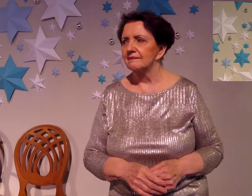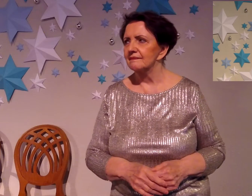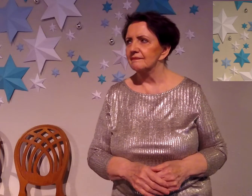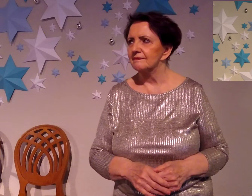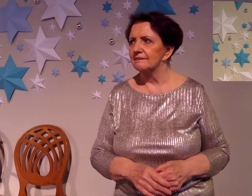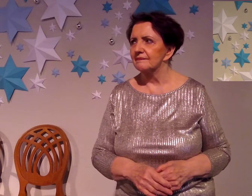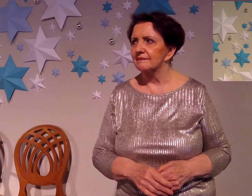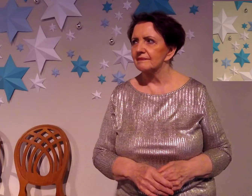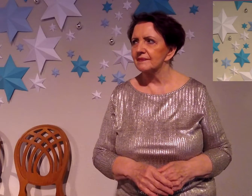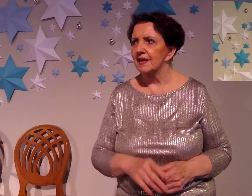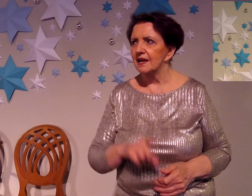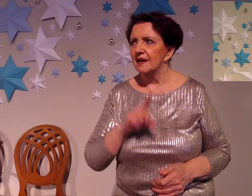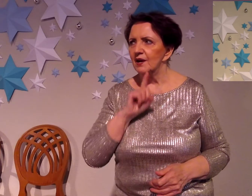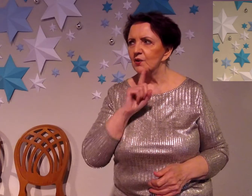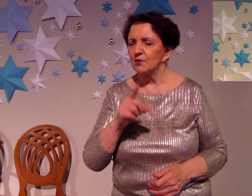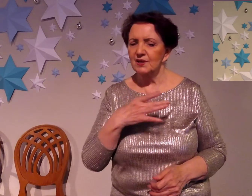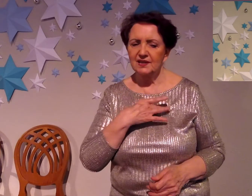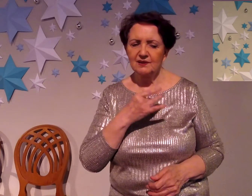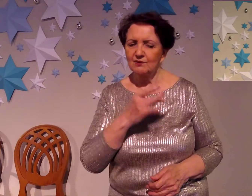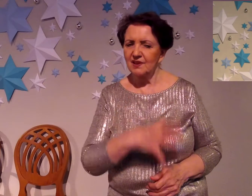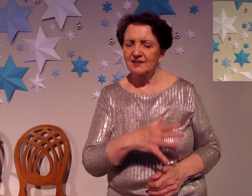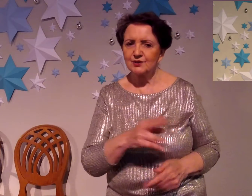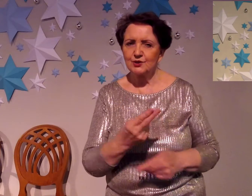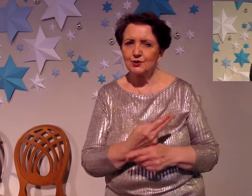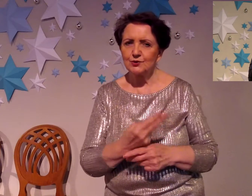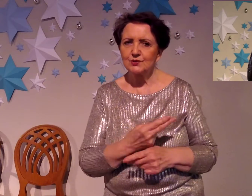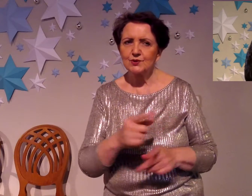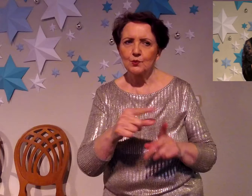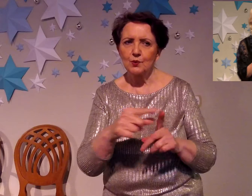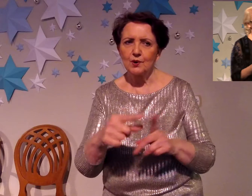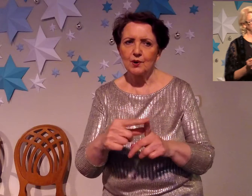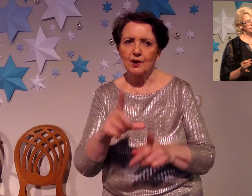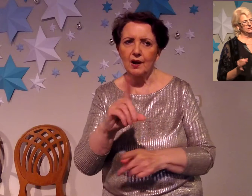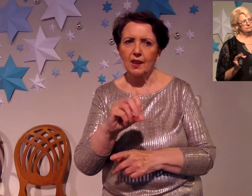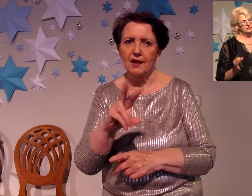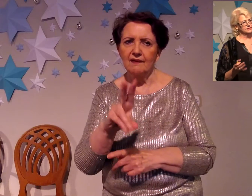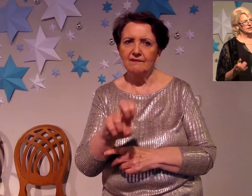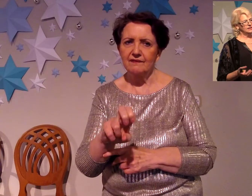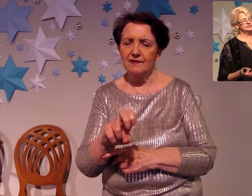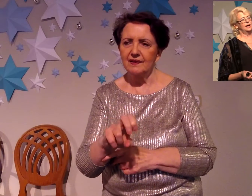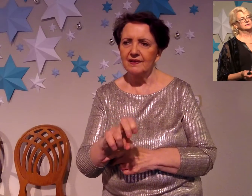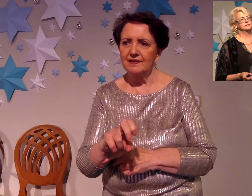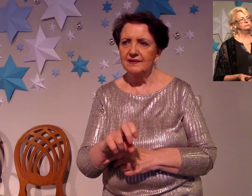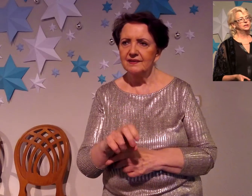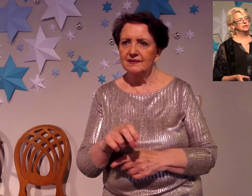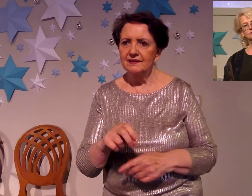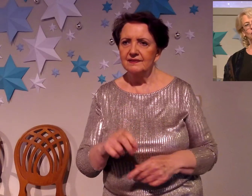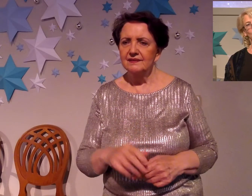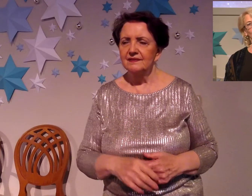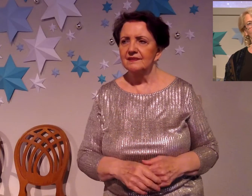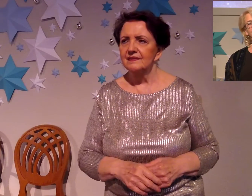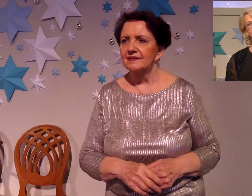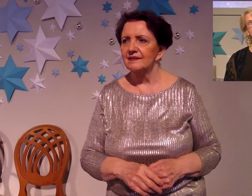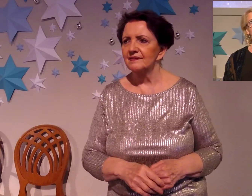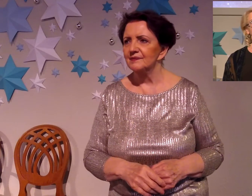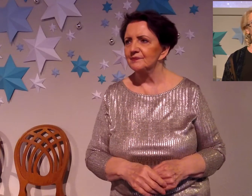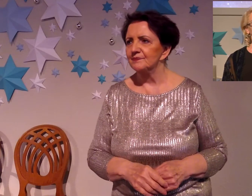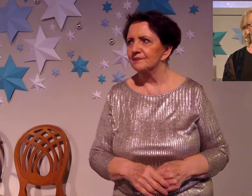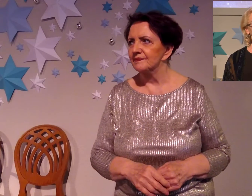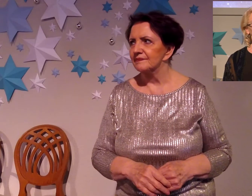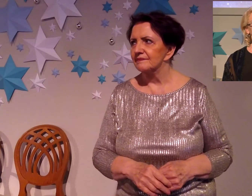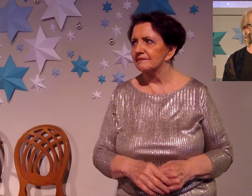I don't really like to use the word love as much in this context, because I